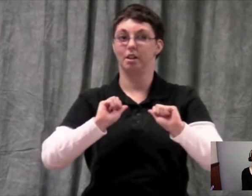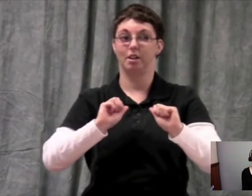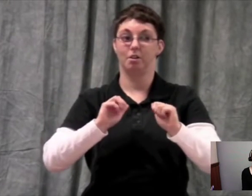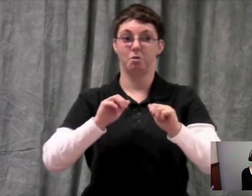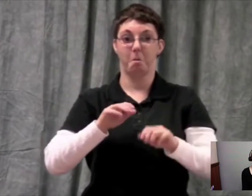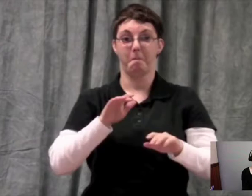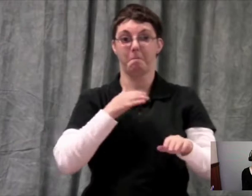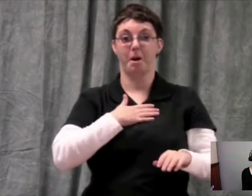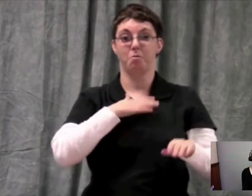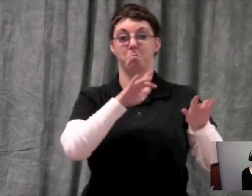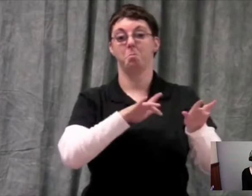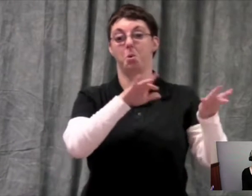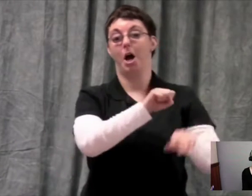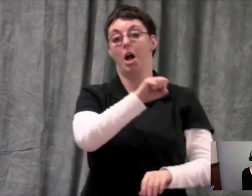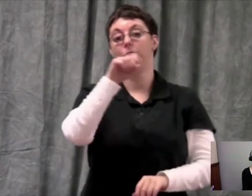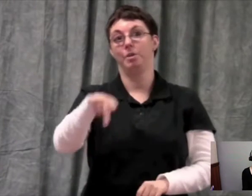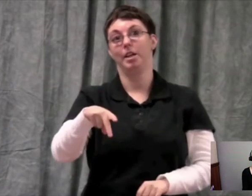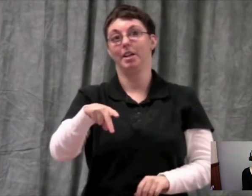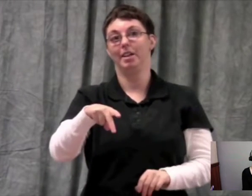And I kind of feel a little bit bad for my SSP because